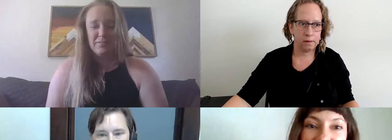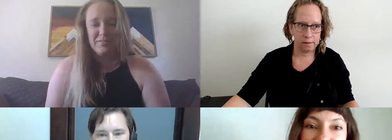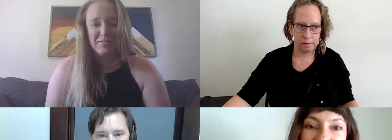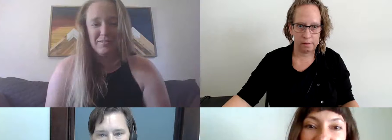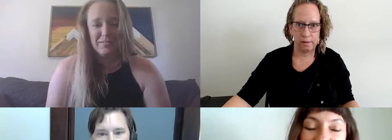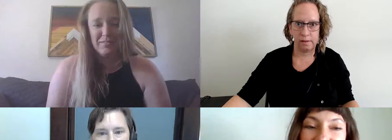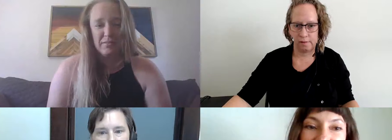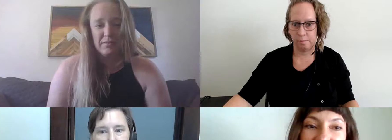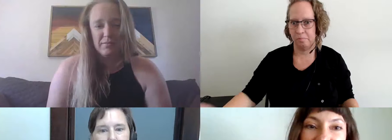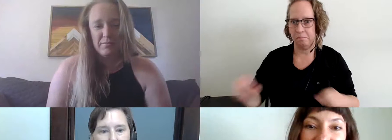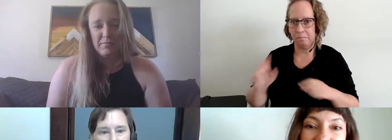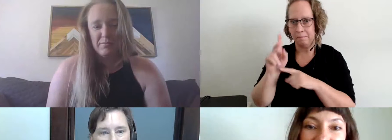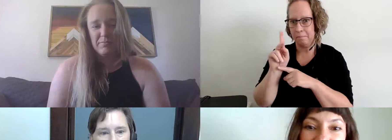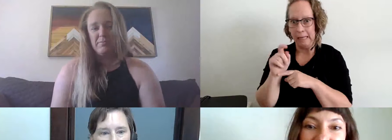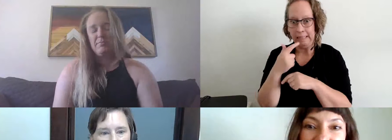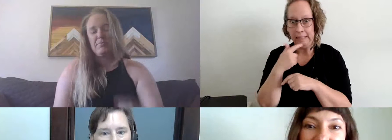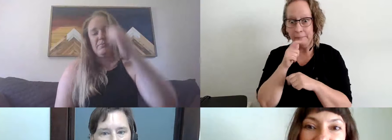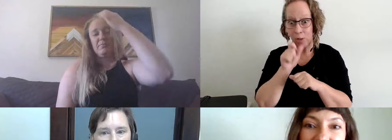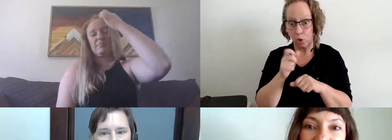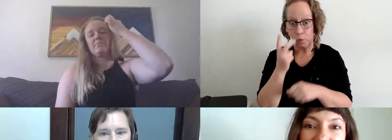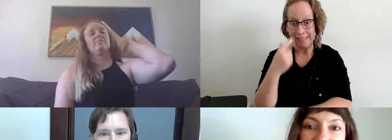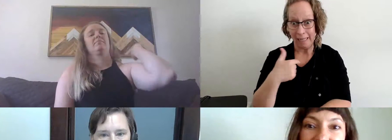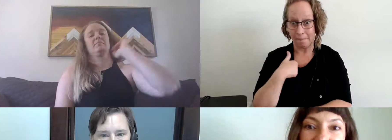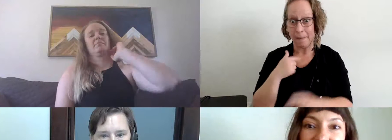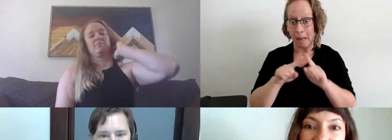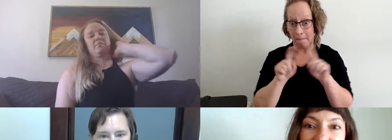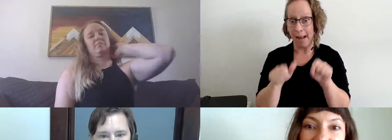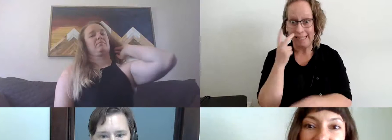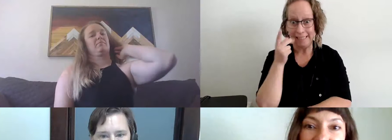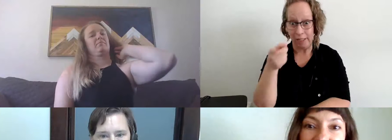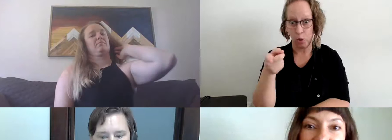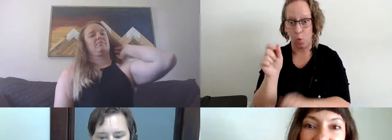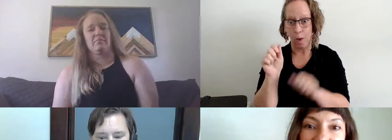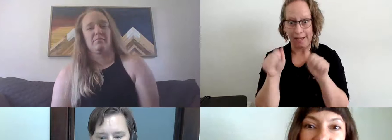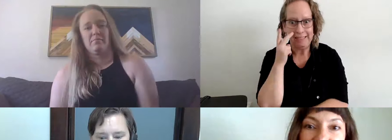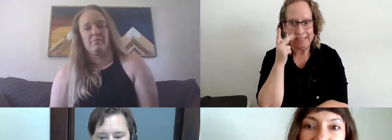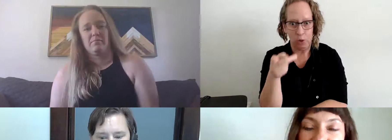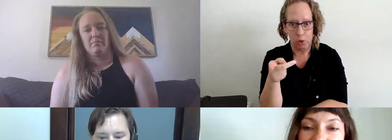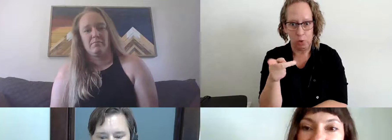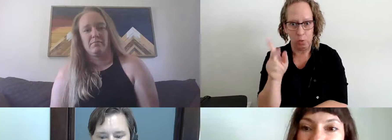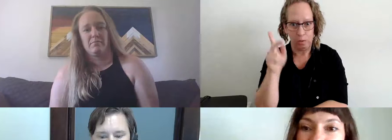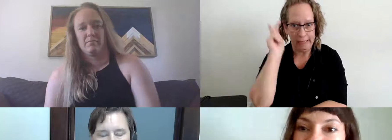And Kate said, I'm not sure if you can see me, Kirsten, but I can see you.